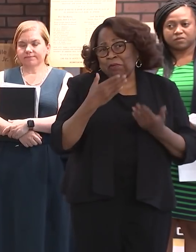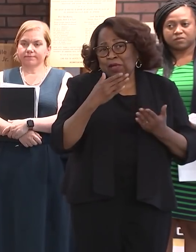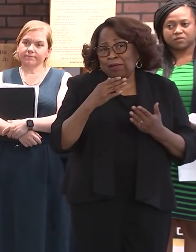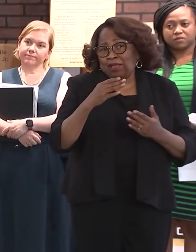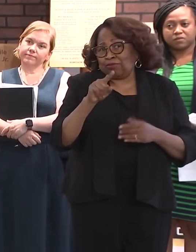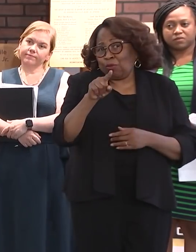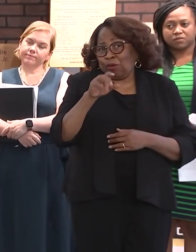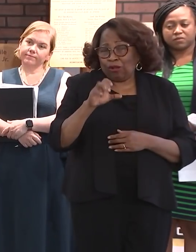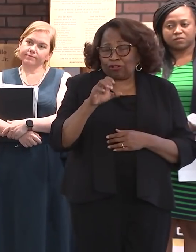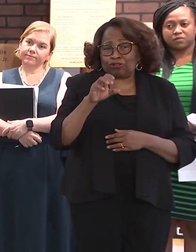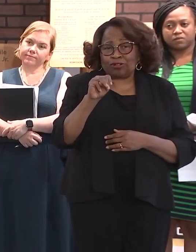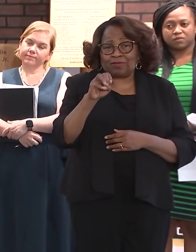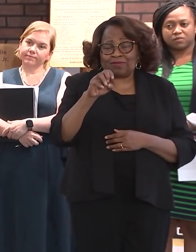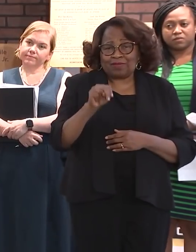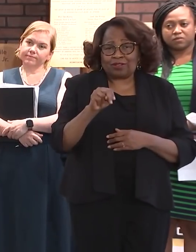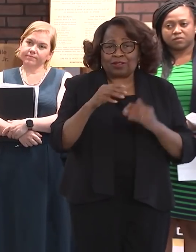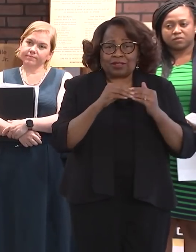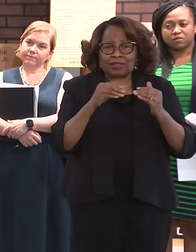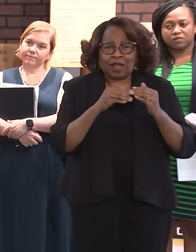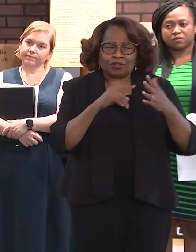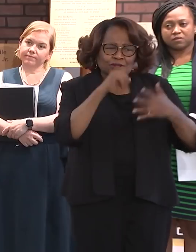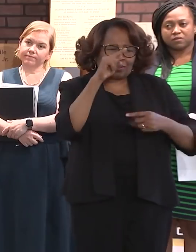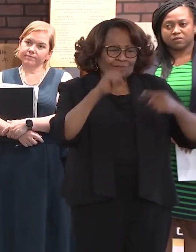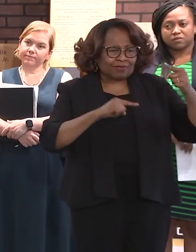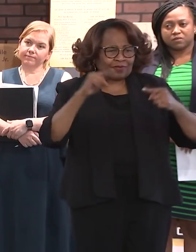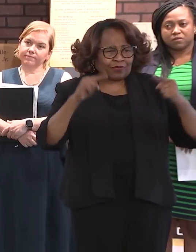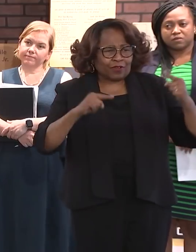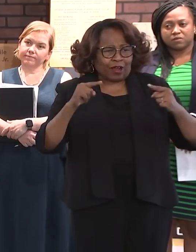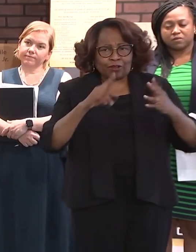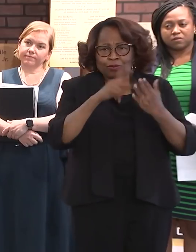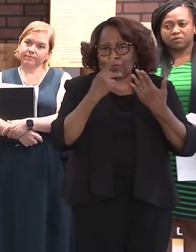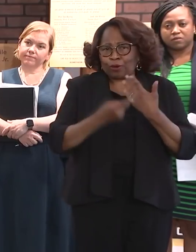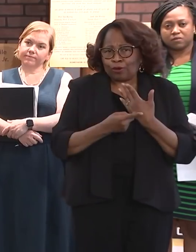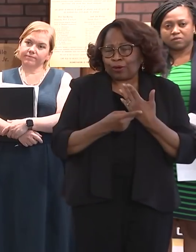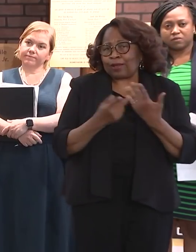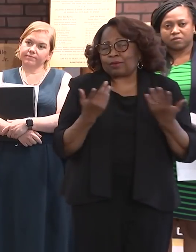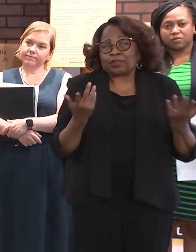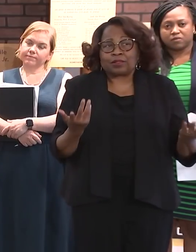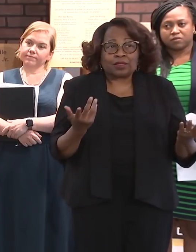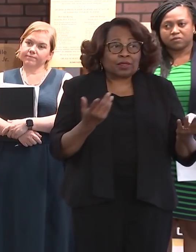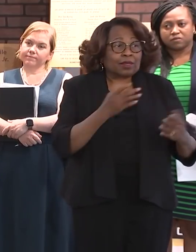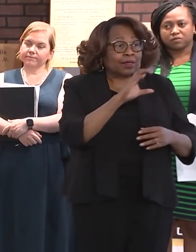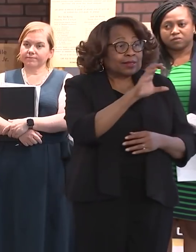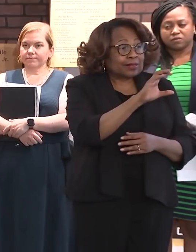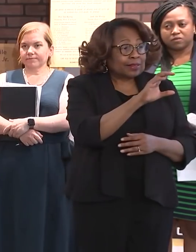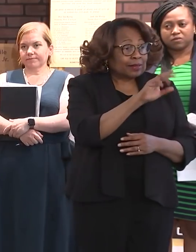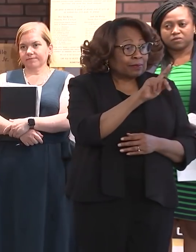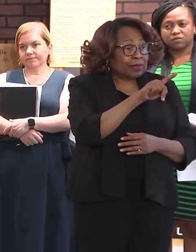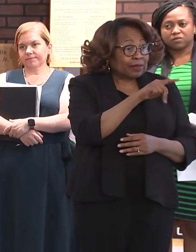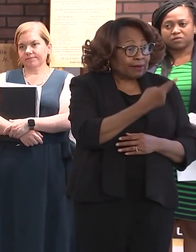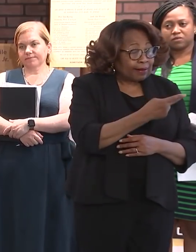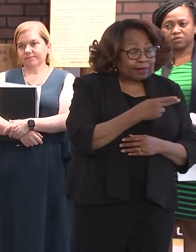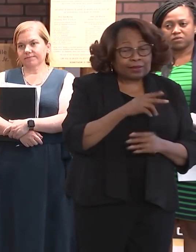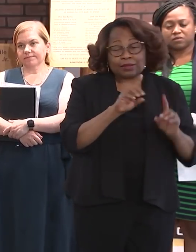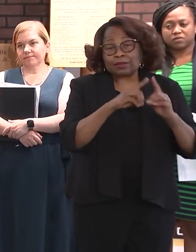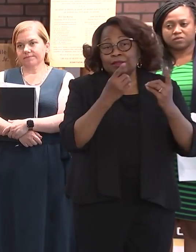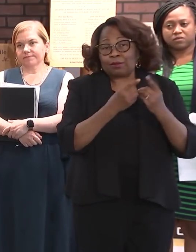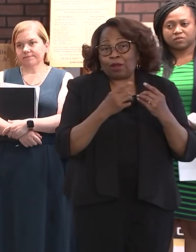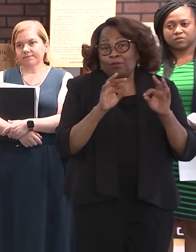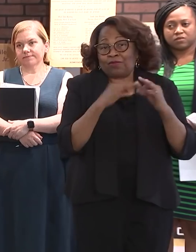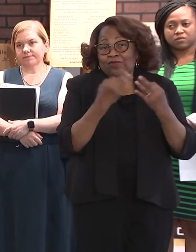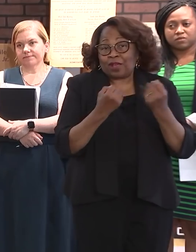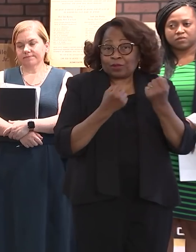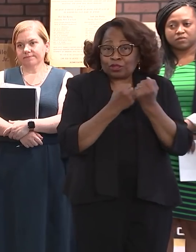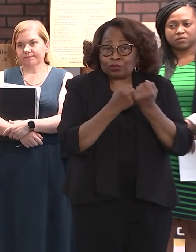dollars, on a range of different initiatives emanating either from CDPH, the Department of Family and Support